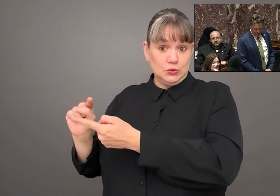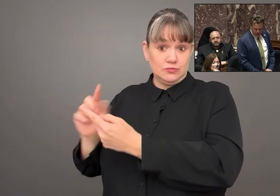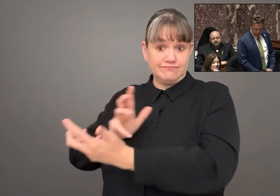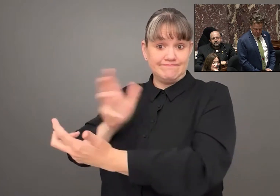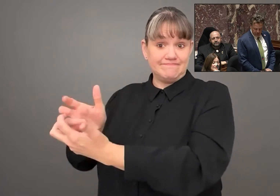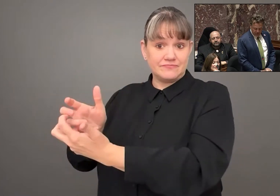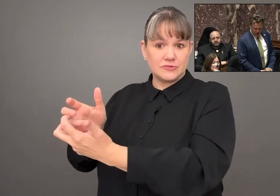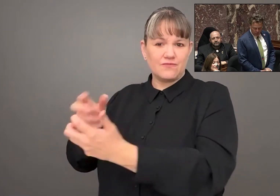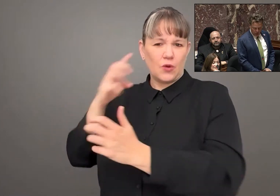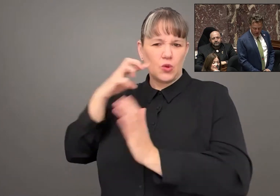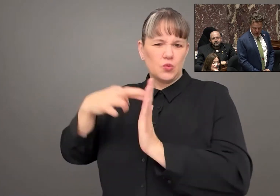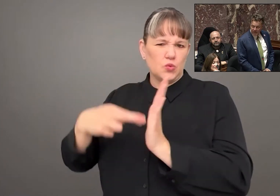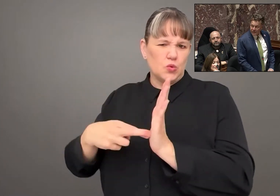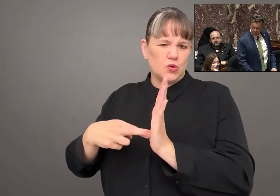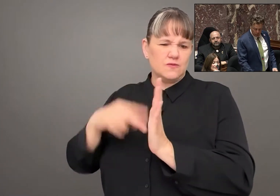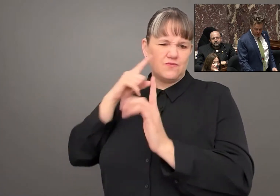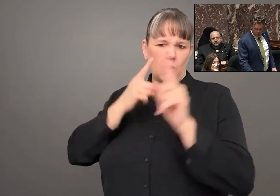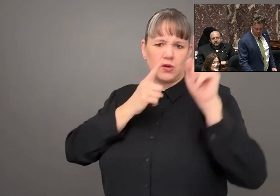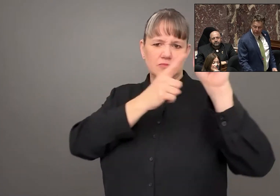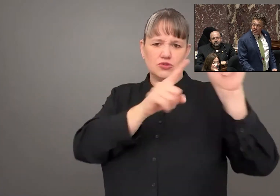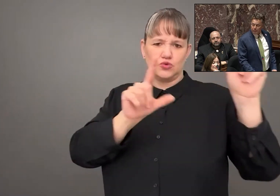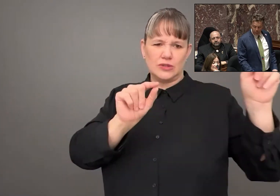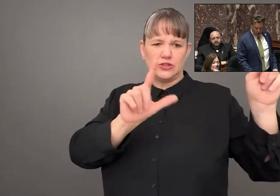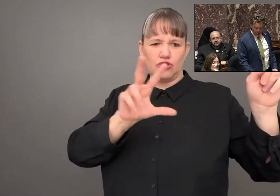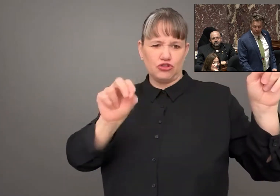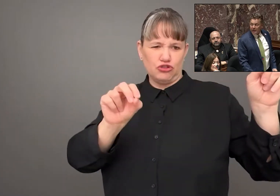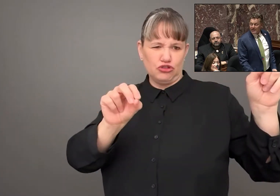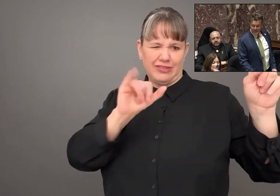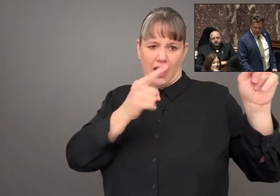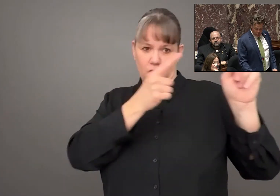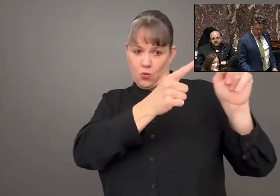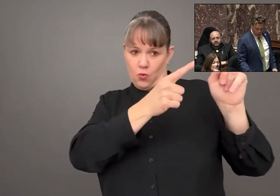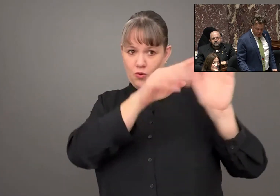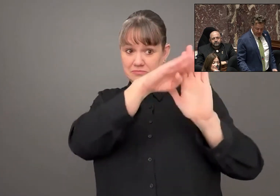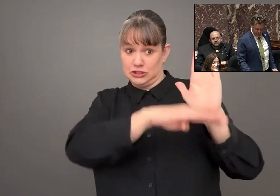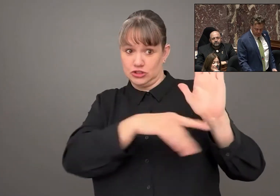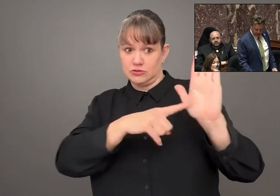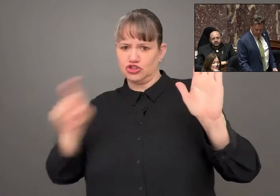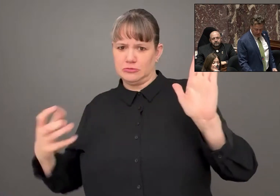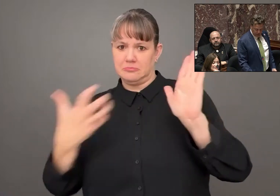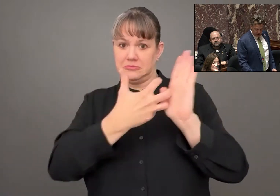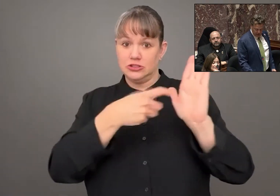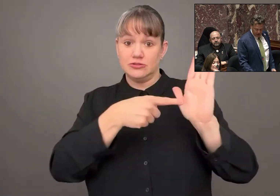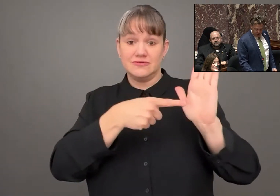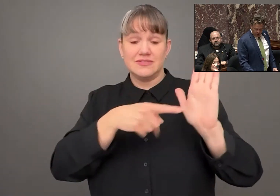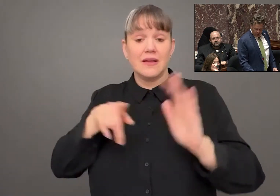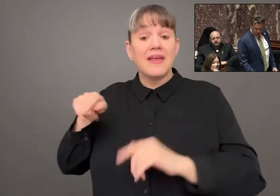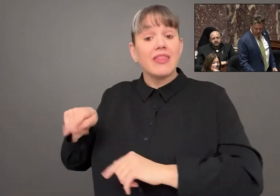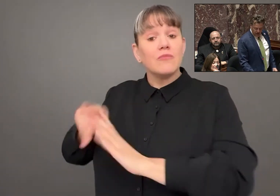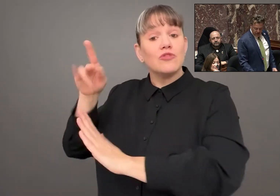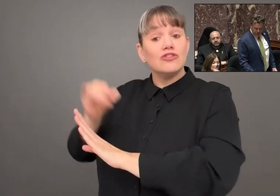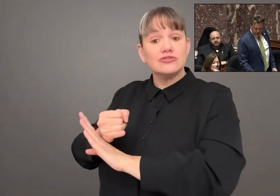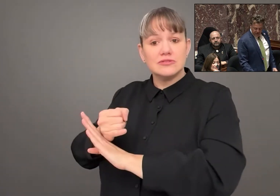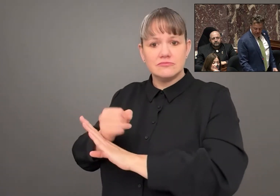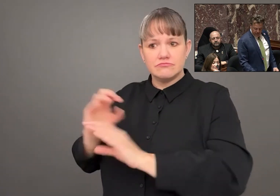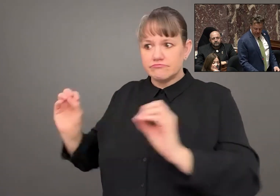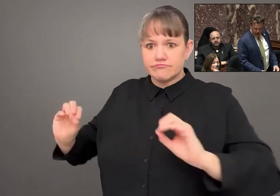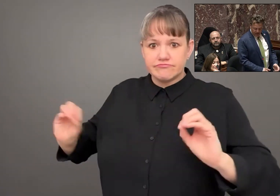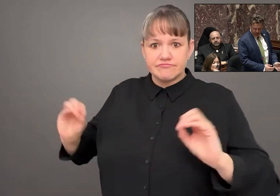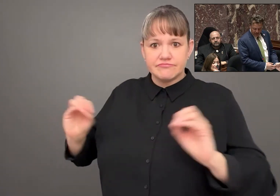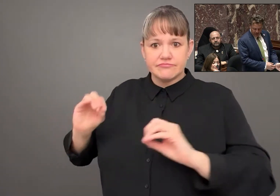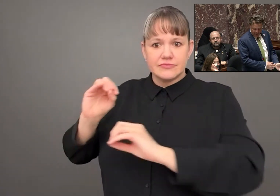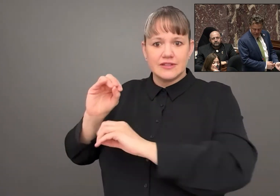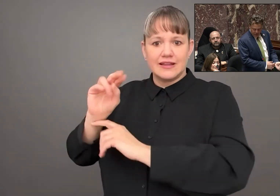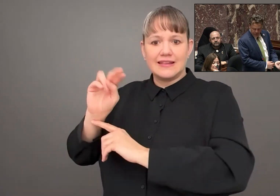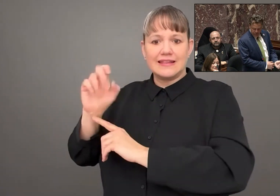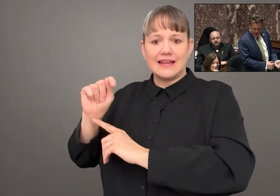that LNG projects are not required to be net zero by 2030, but net zero ready by 2030. If LNG facilities can't